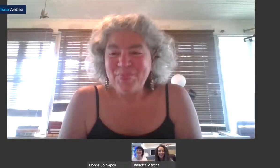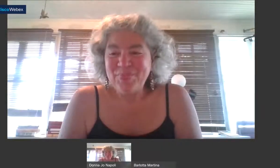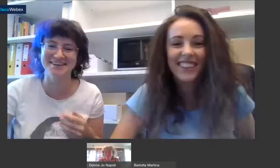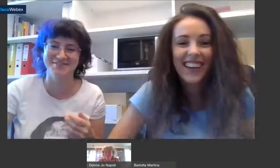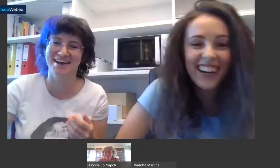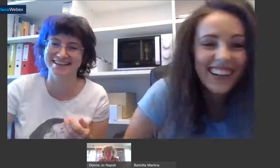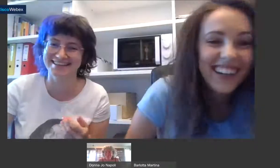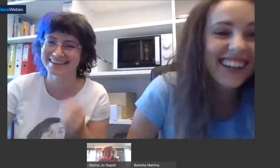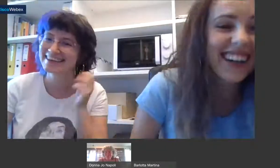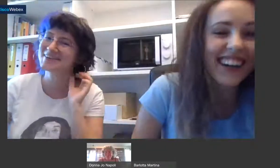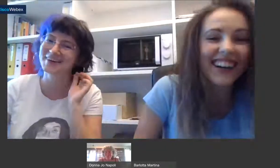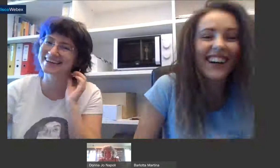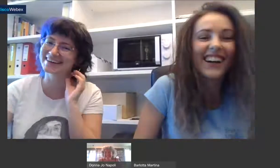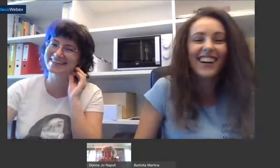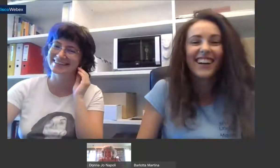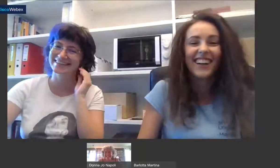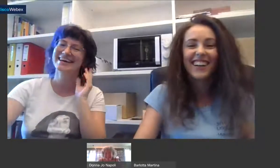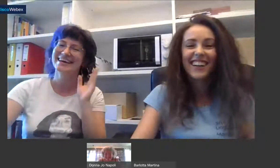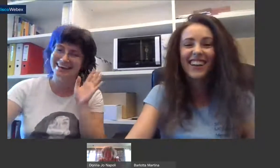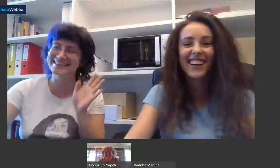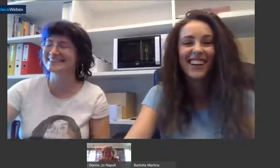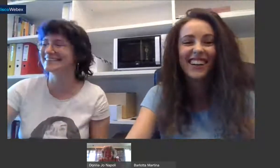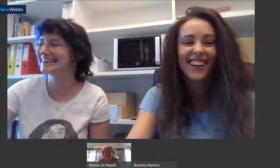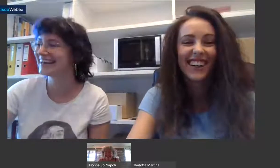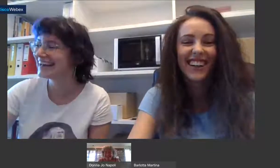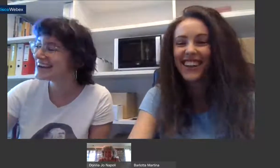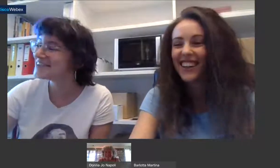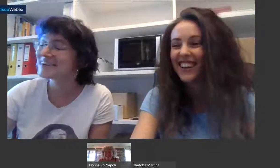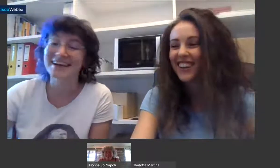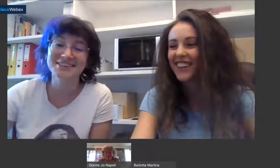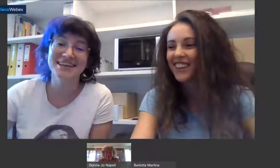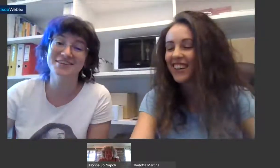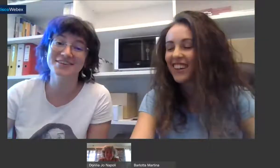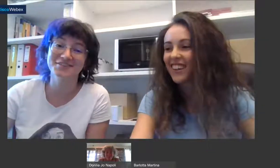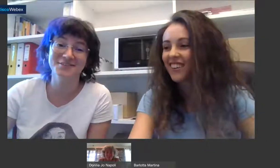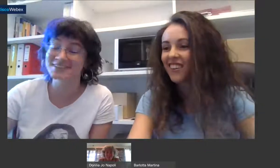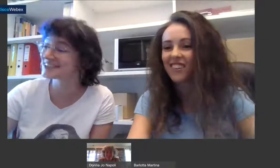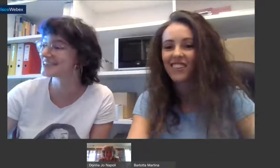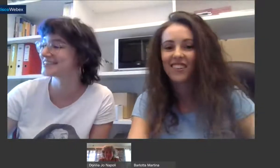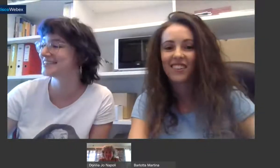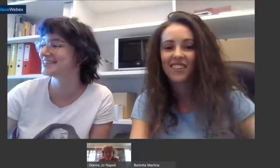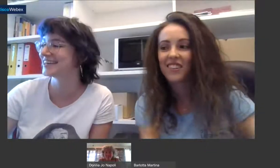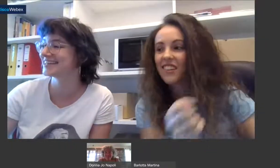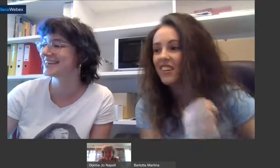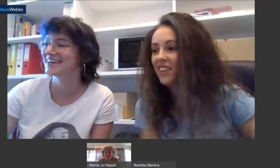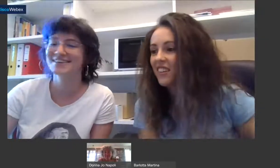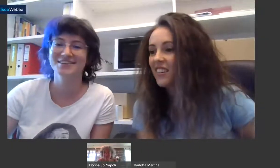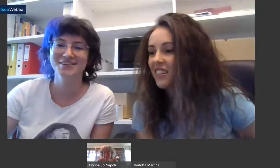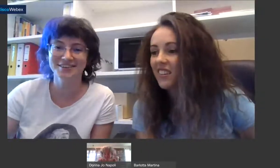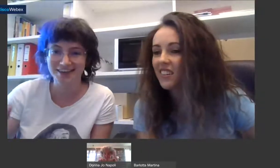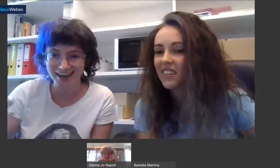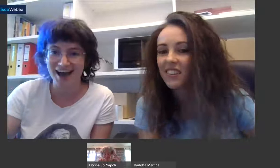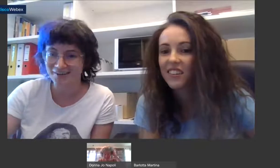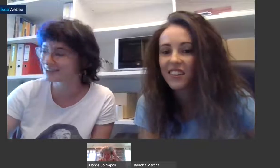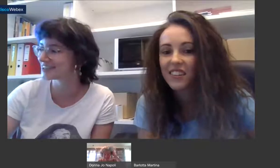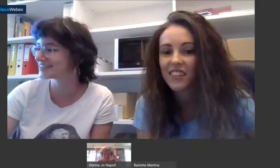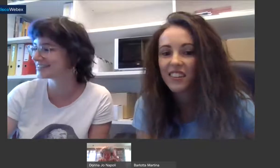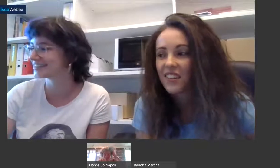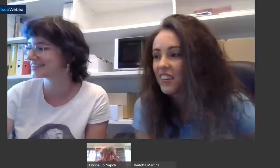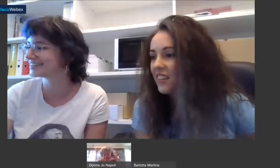in the eye. We have a lot of questions in the chat. So I would just